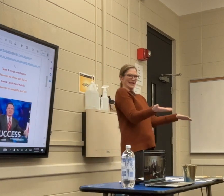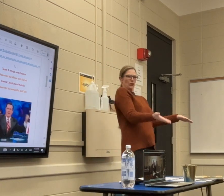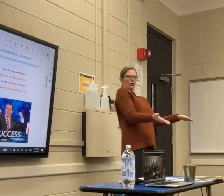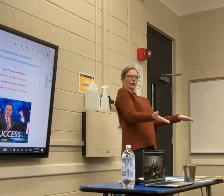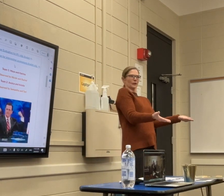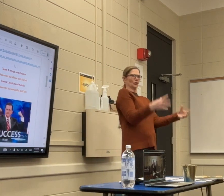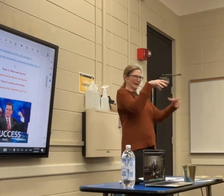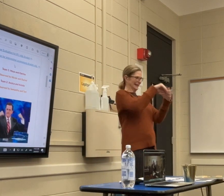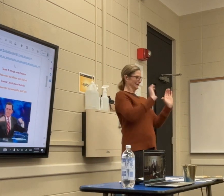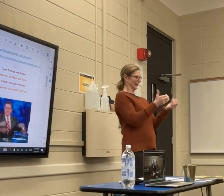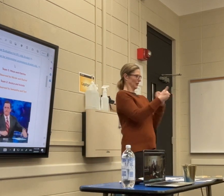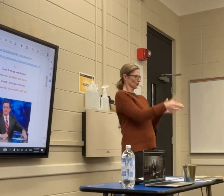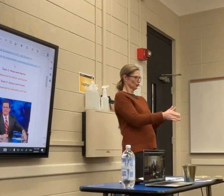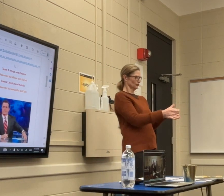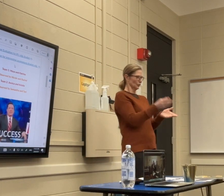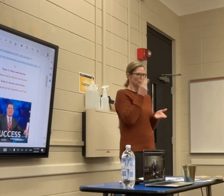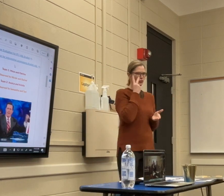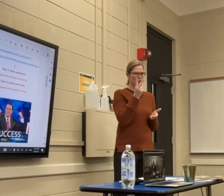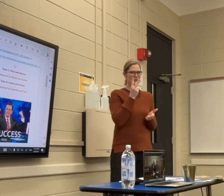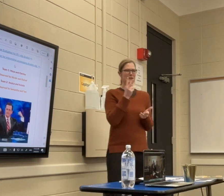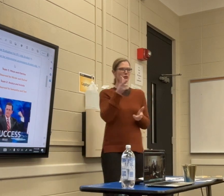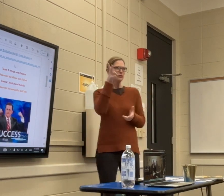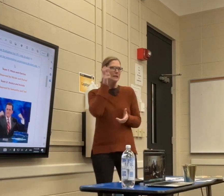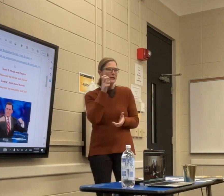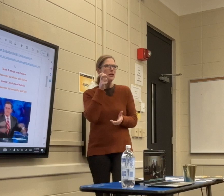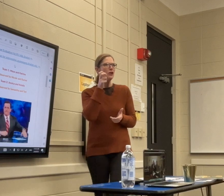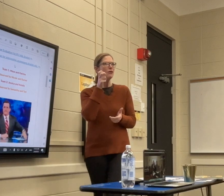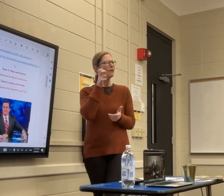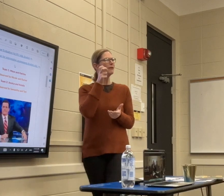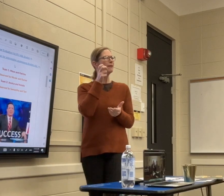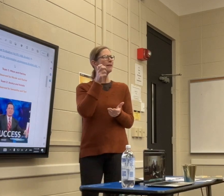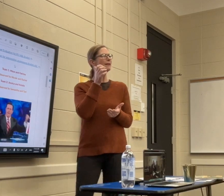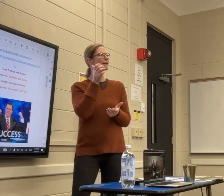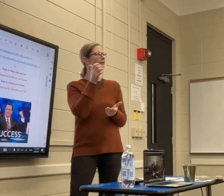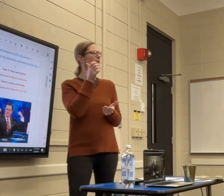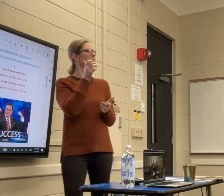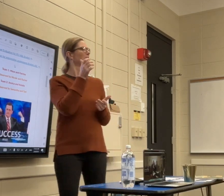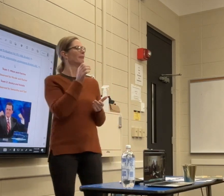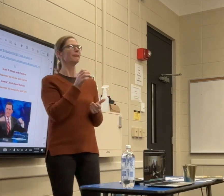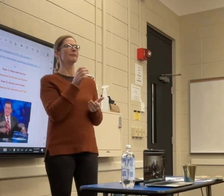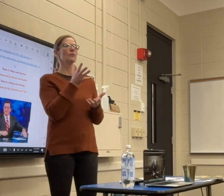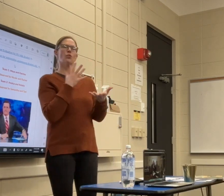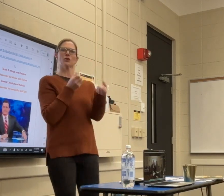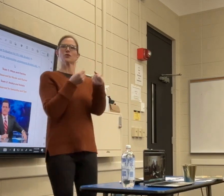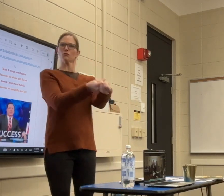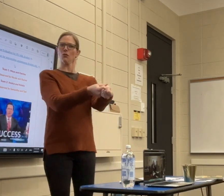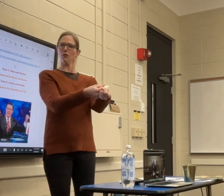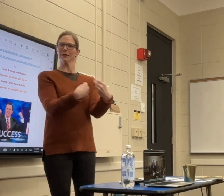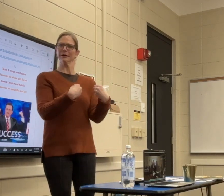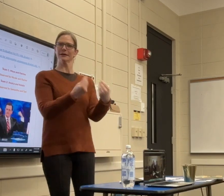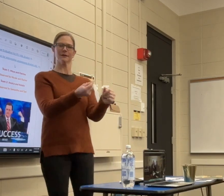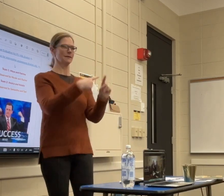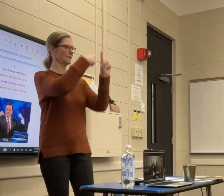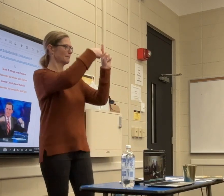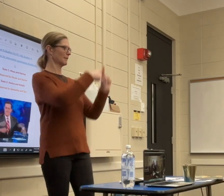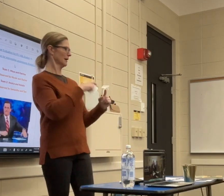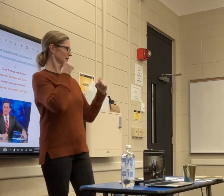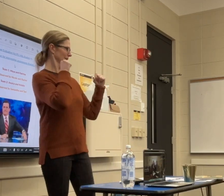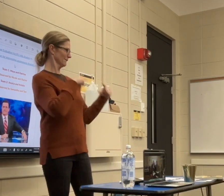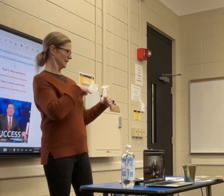your benefit. You're here in class, you're seeing, you're listening, and you're observing, and I want